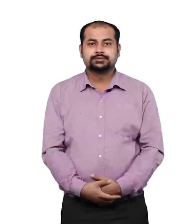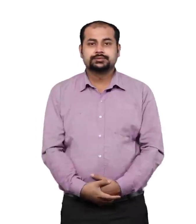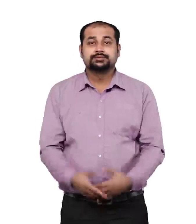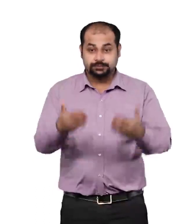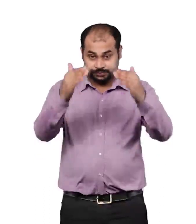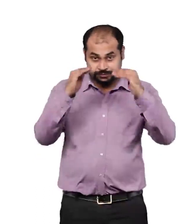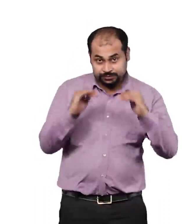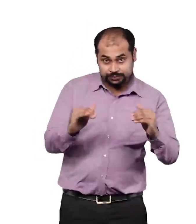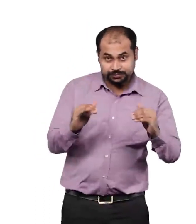Part 2.